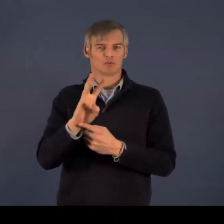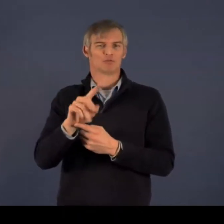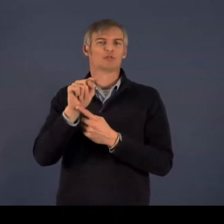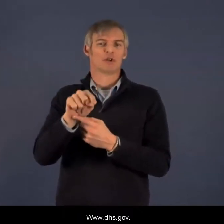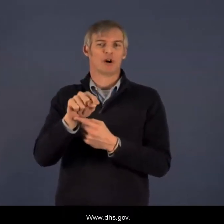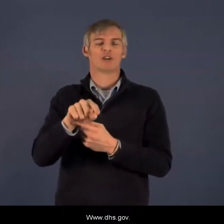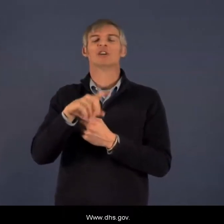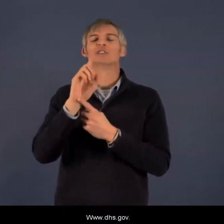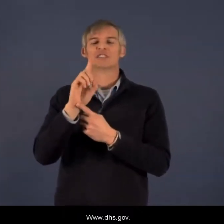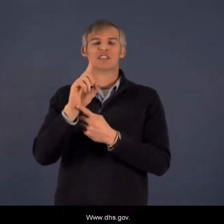at